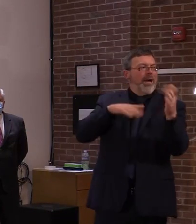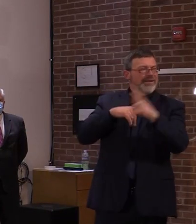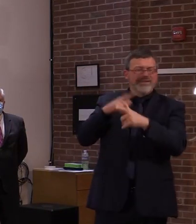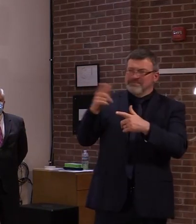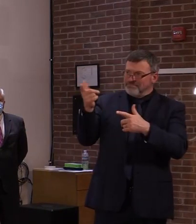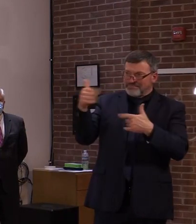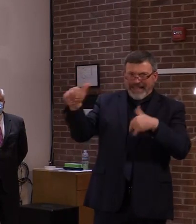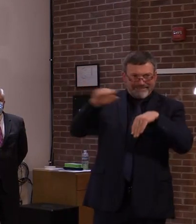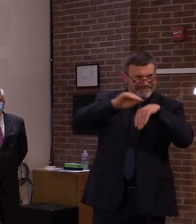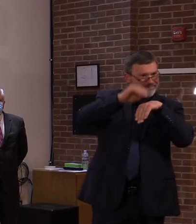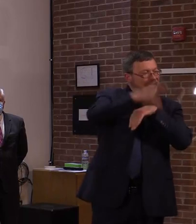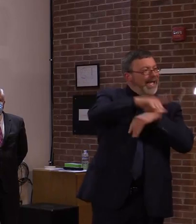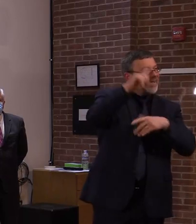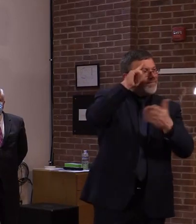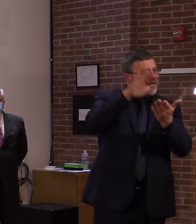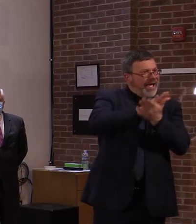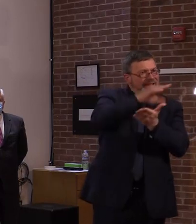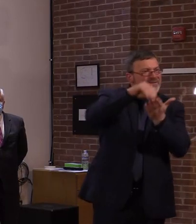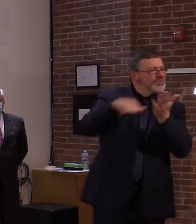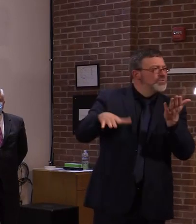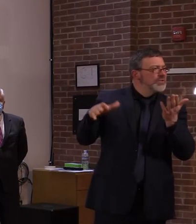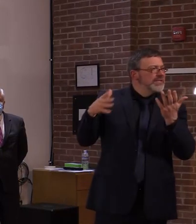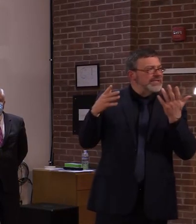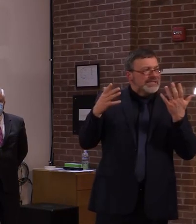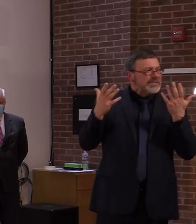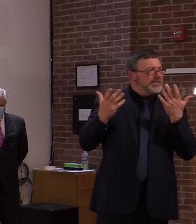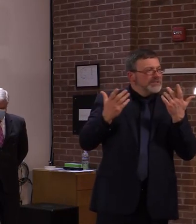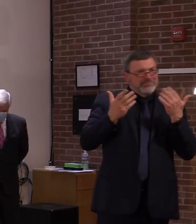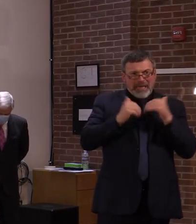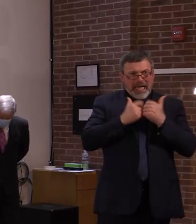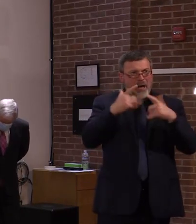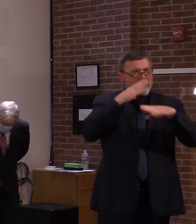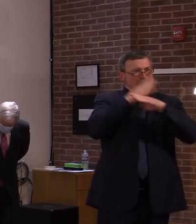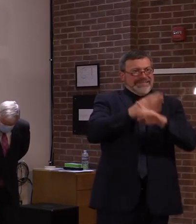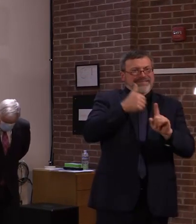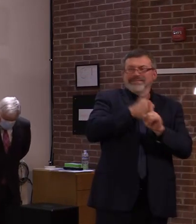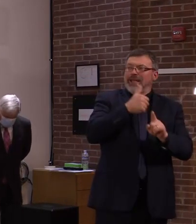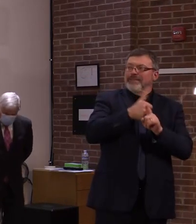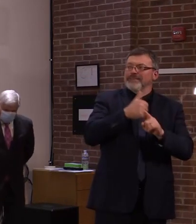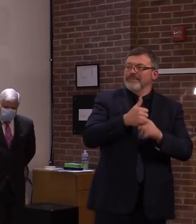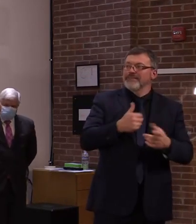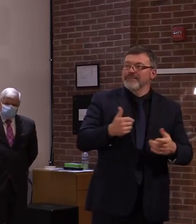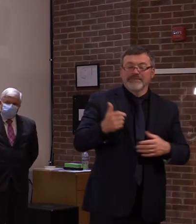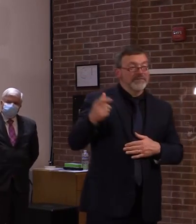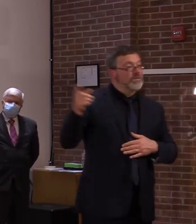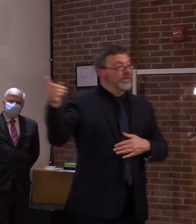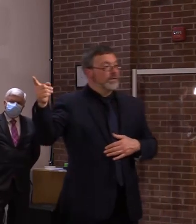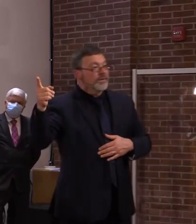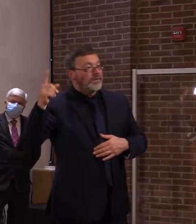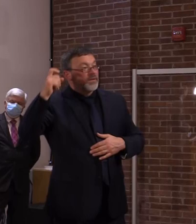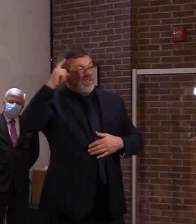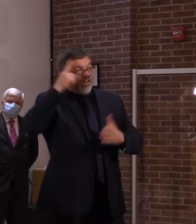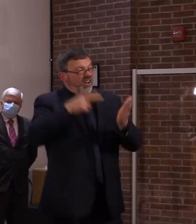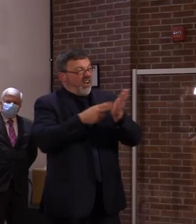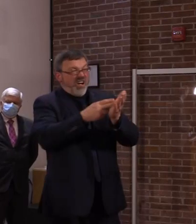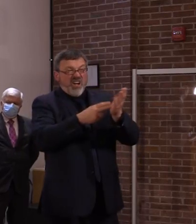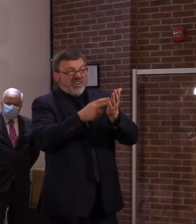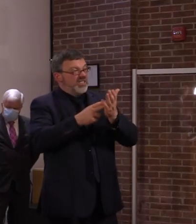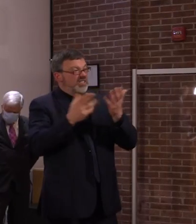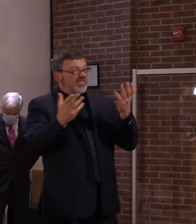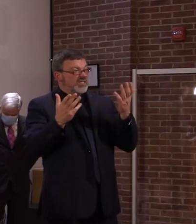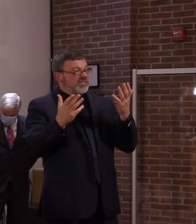know, should they consider even more precautions? I think the precautions are just the ones that the president of